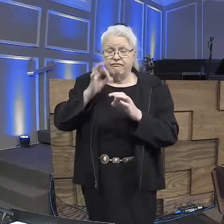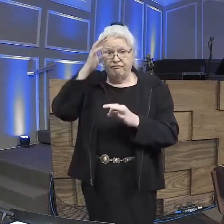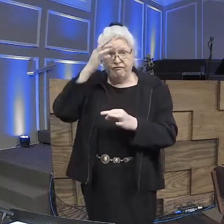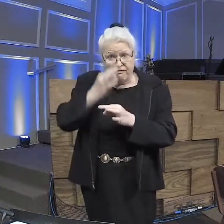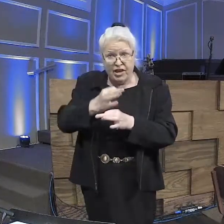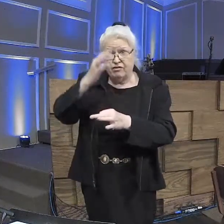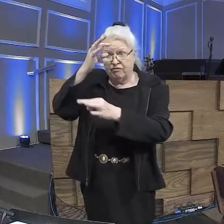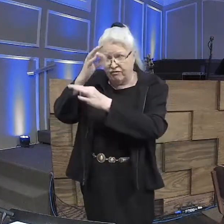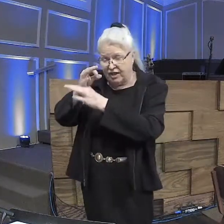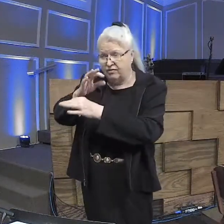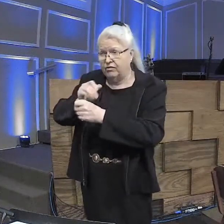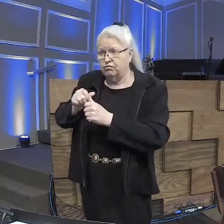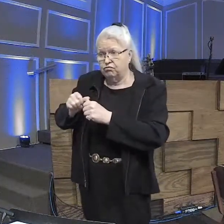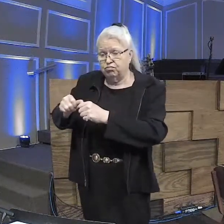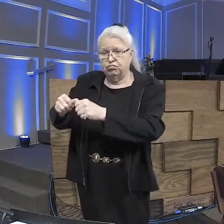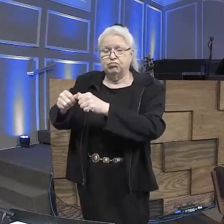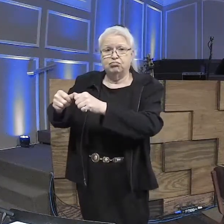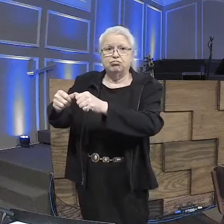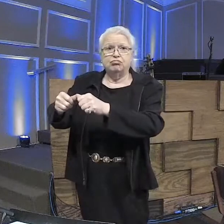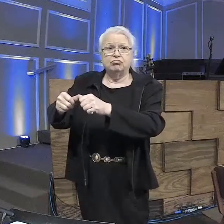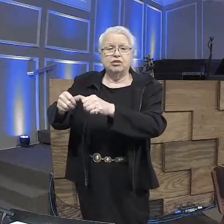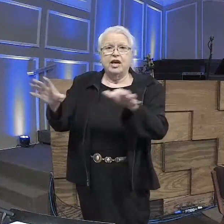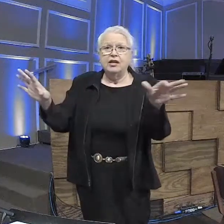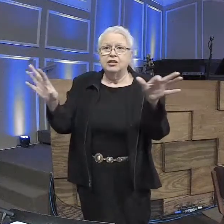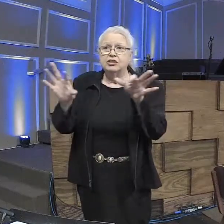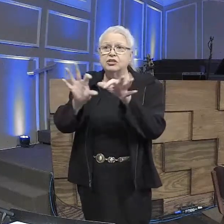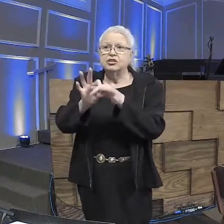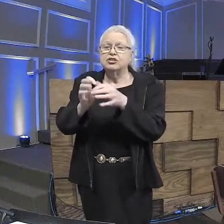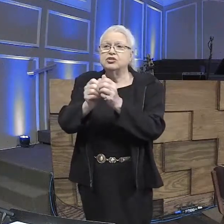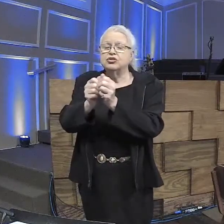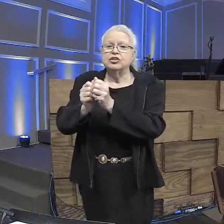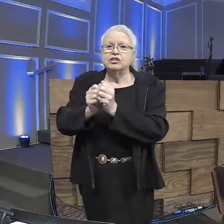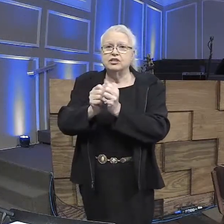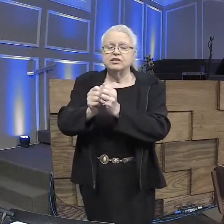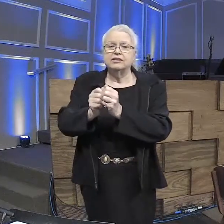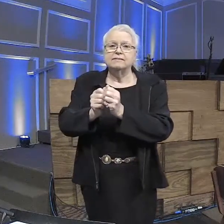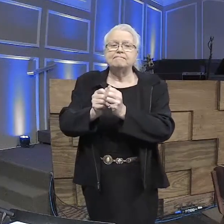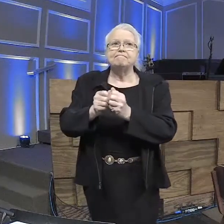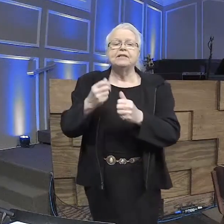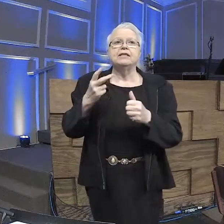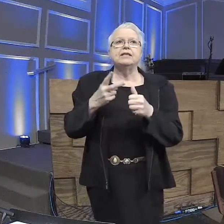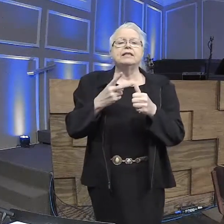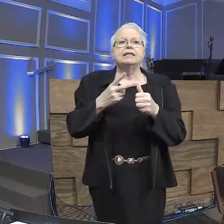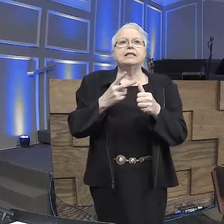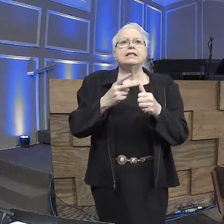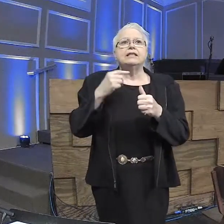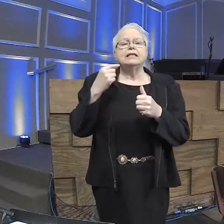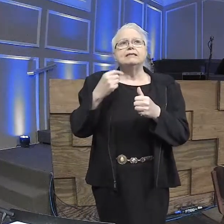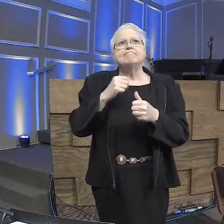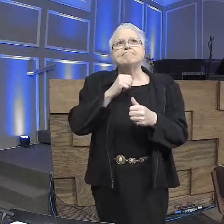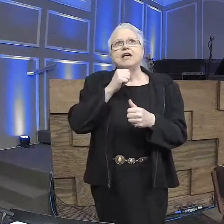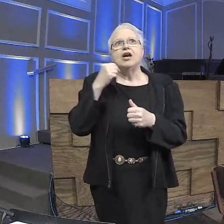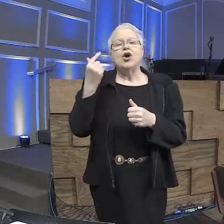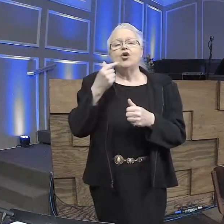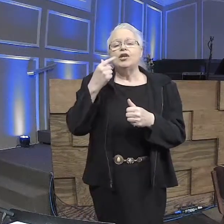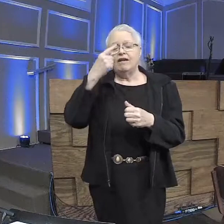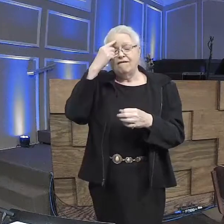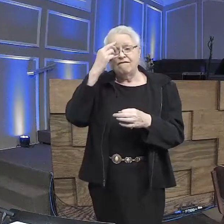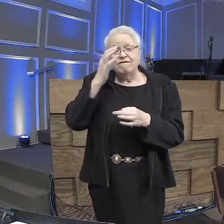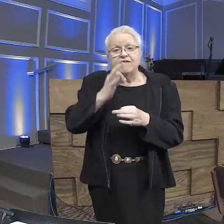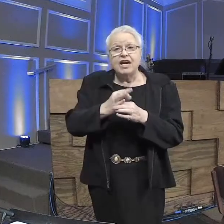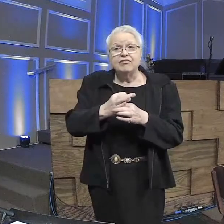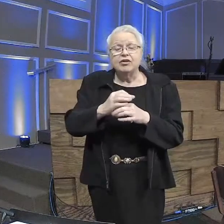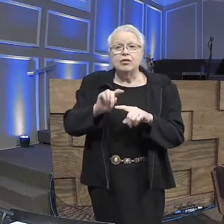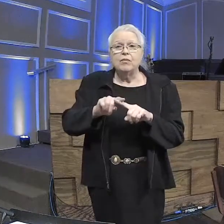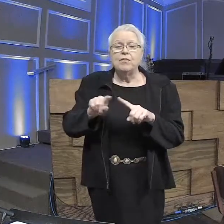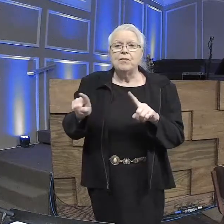thing that unifies us, we're faithful people. Secondly, let me suggest it's also not only faithfulness, but fruitfulness. What did it